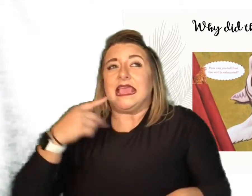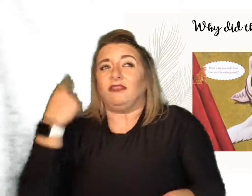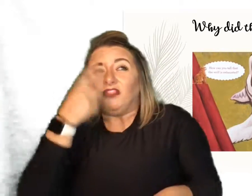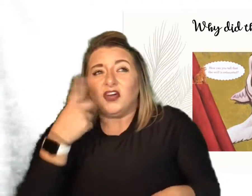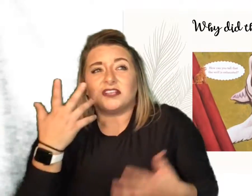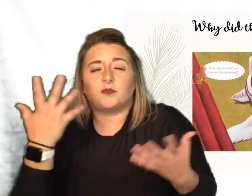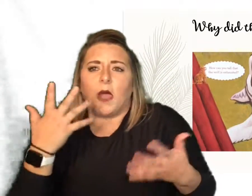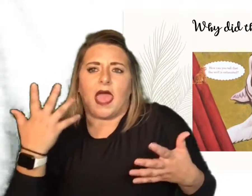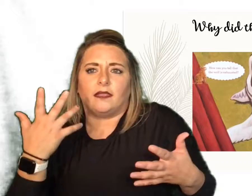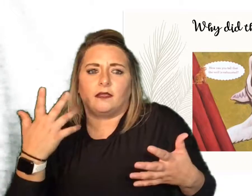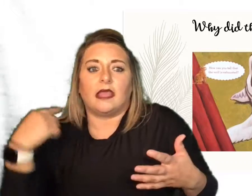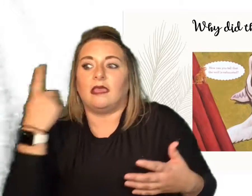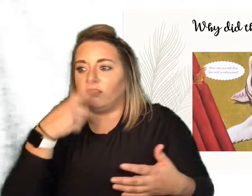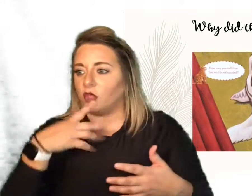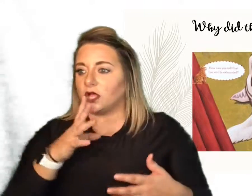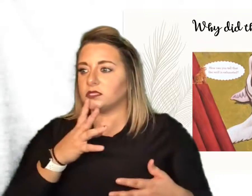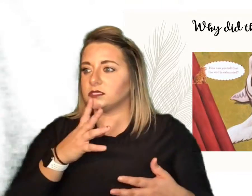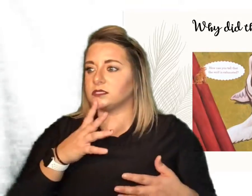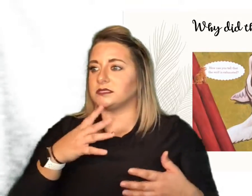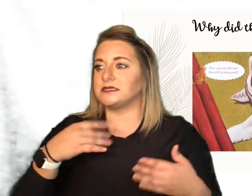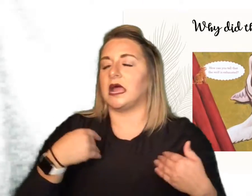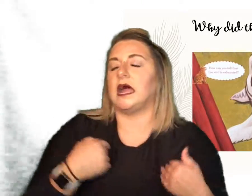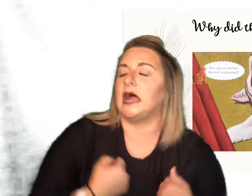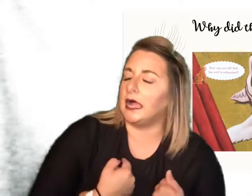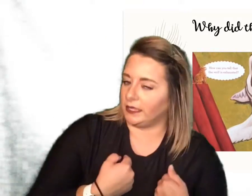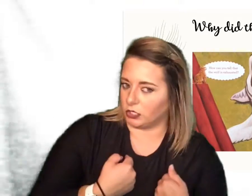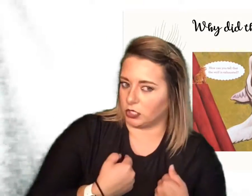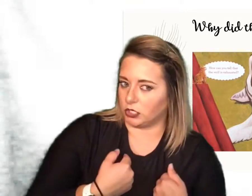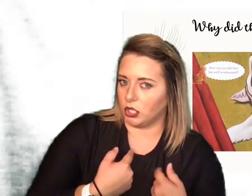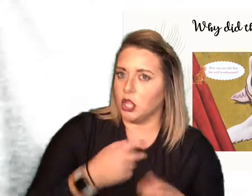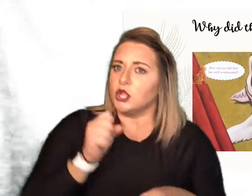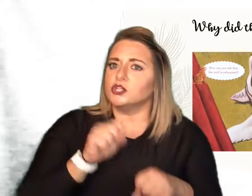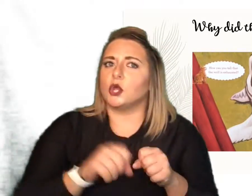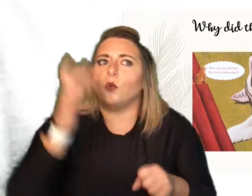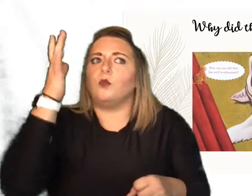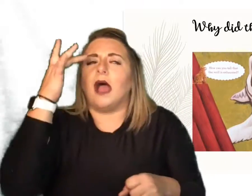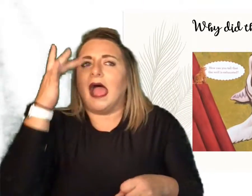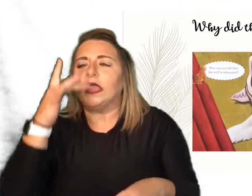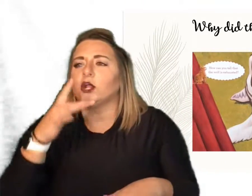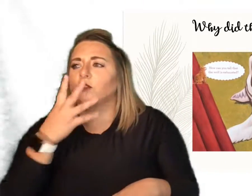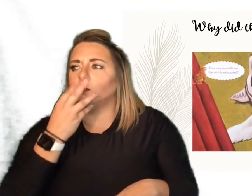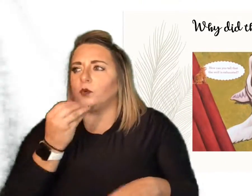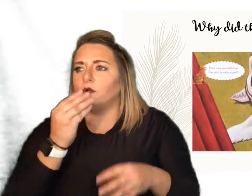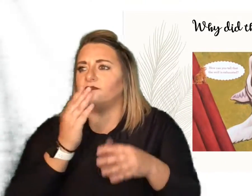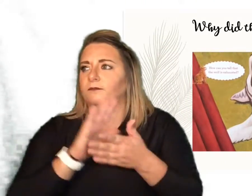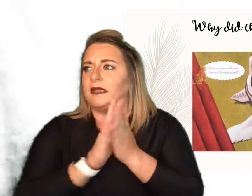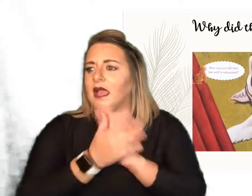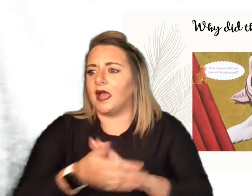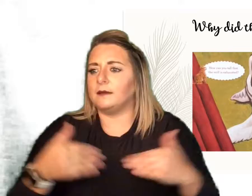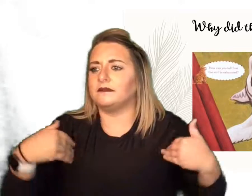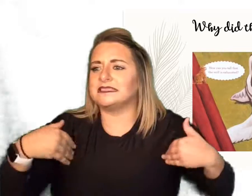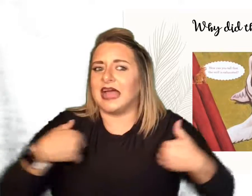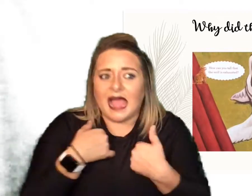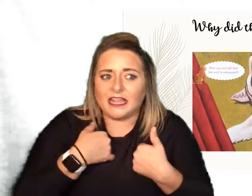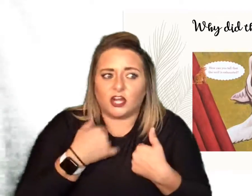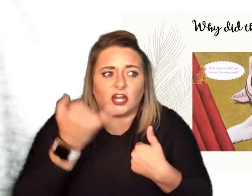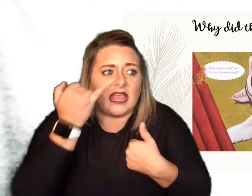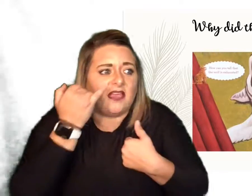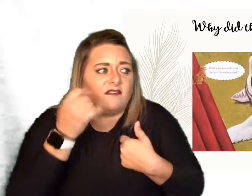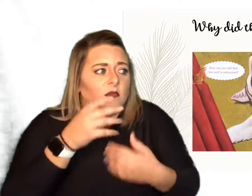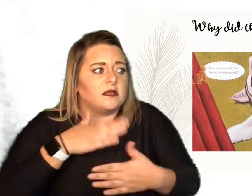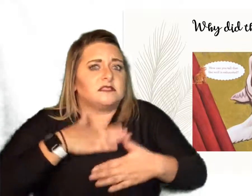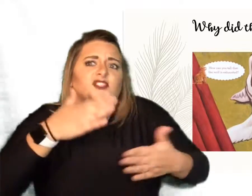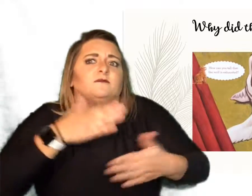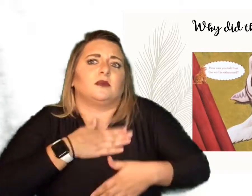maybe he looks wet. He looks tired. So why could the wolf become